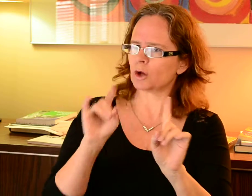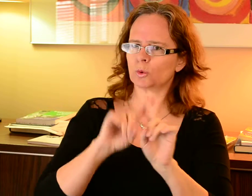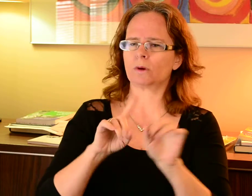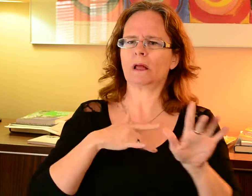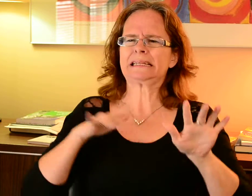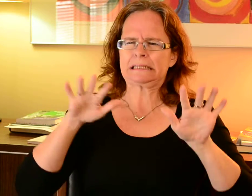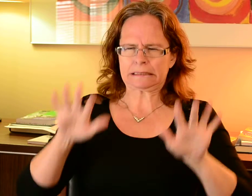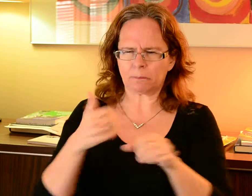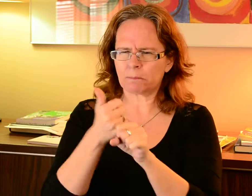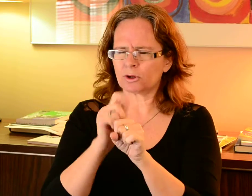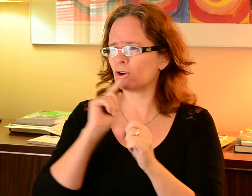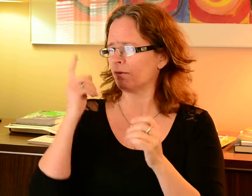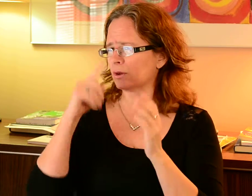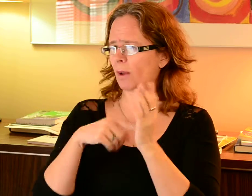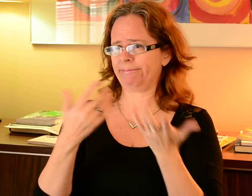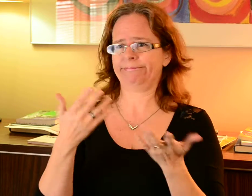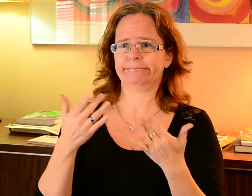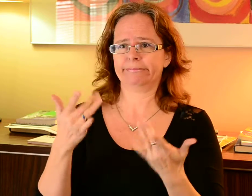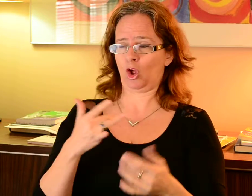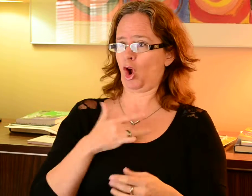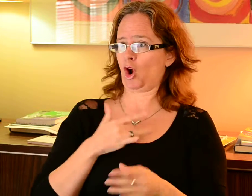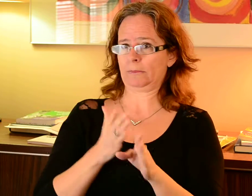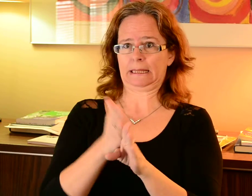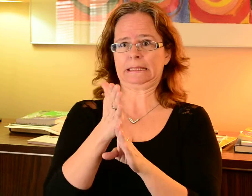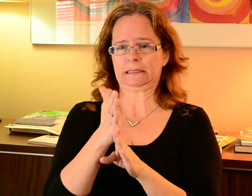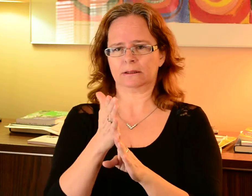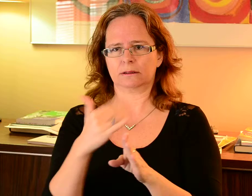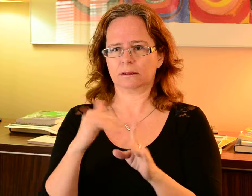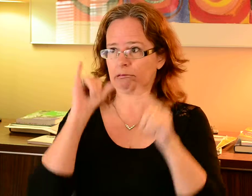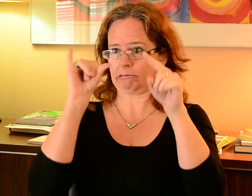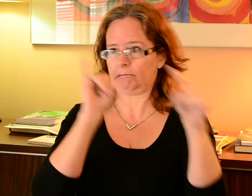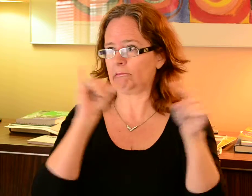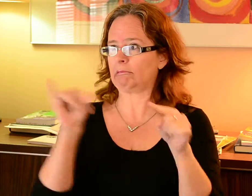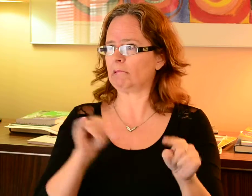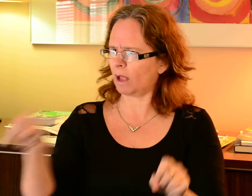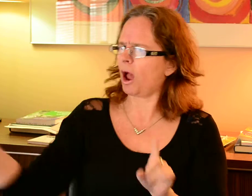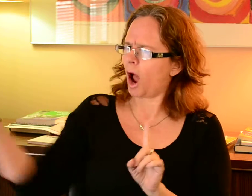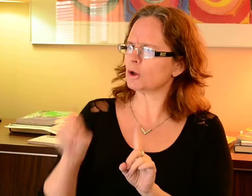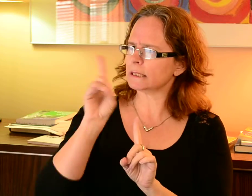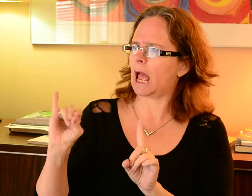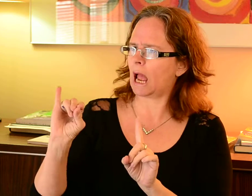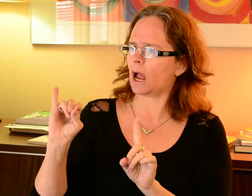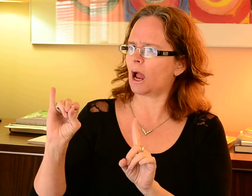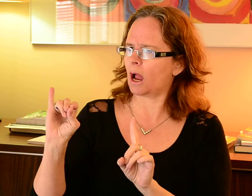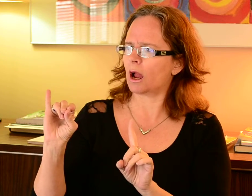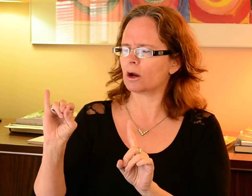You can have a DI in many settings. If you think about going to a heart specialist, that can be a very